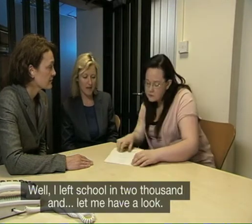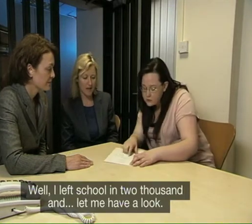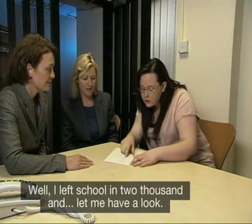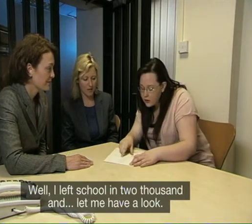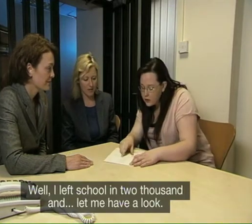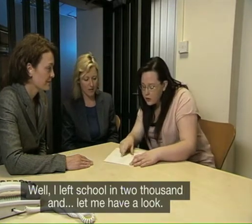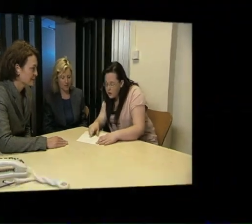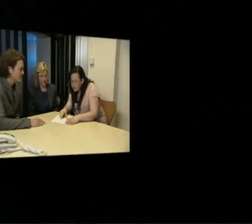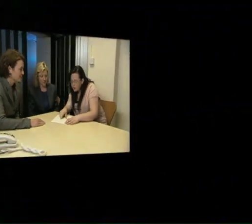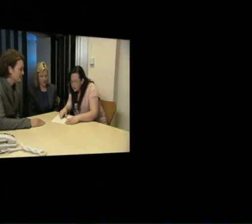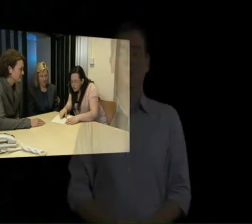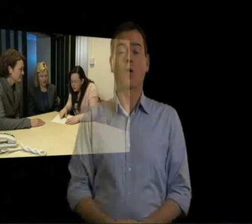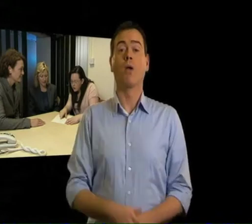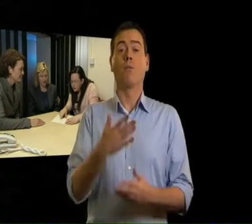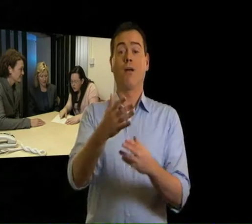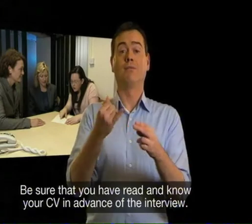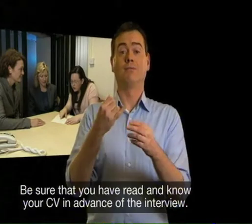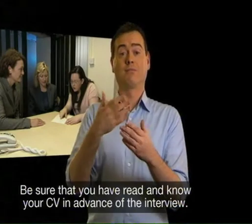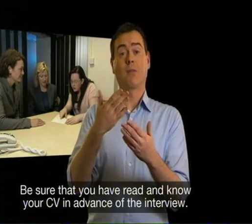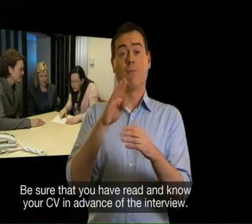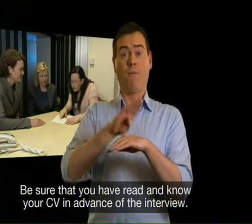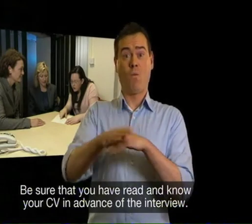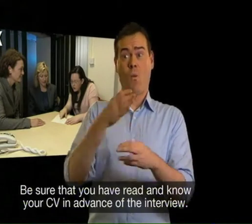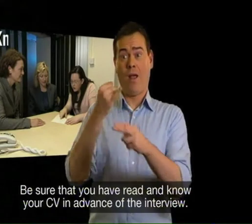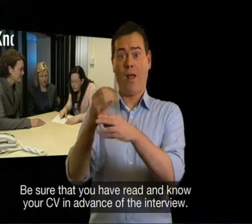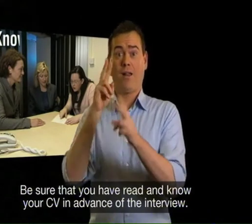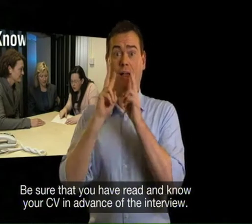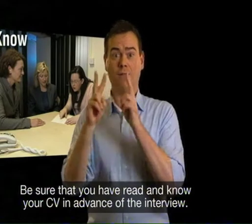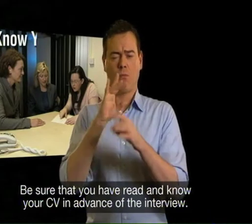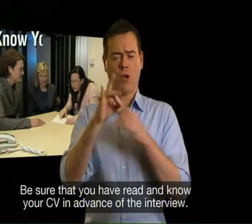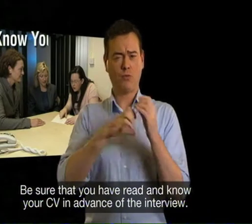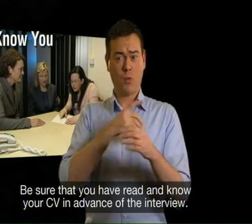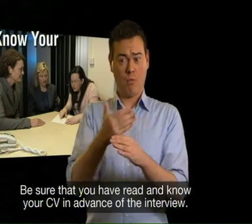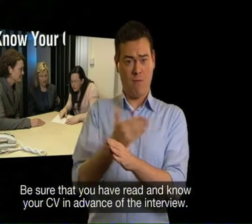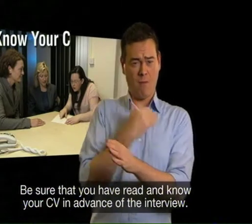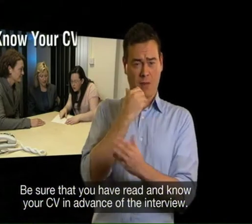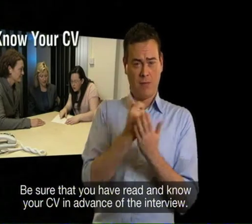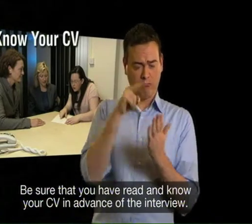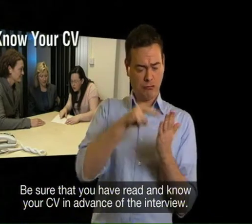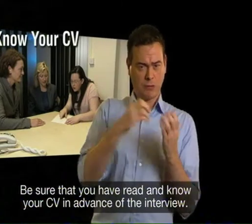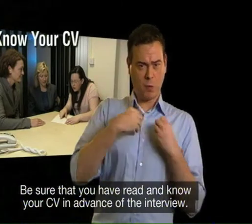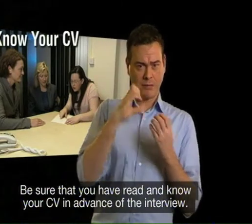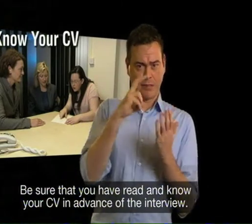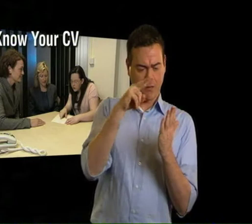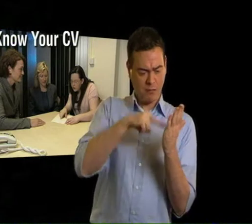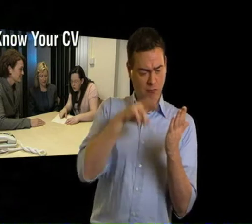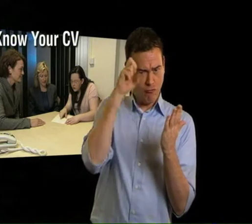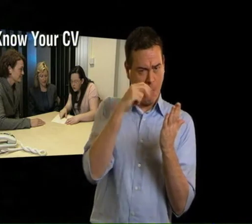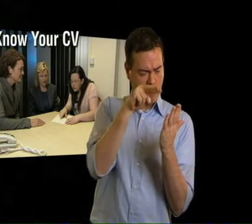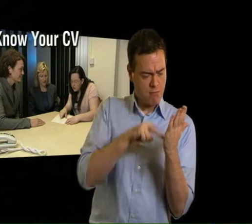let me have a look at this. Be sure that you have read and know your CV in advance of the interview.